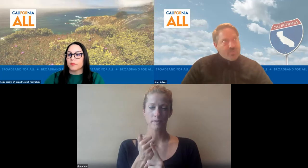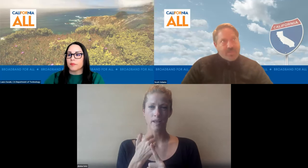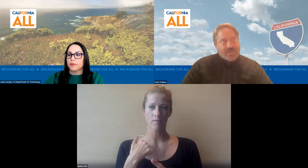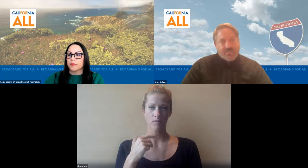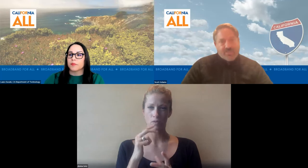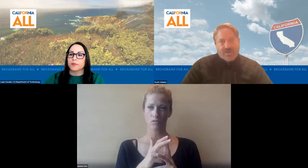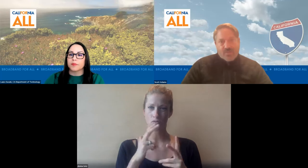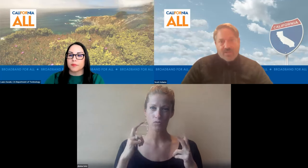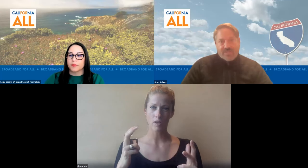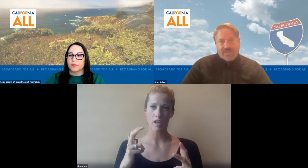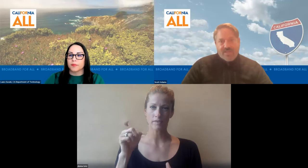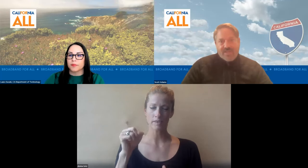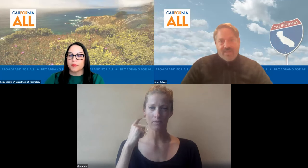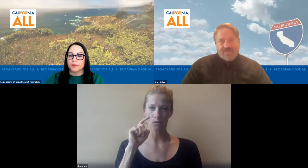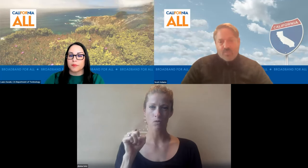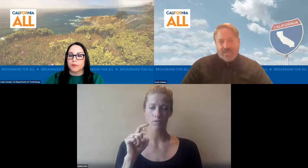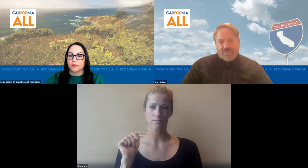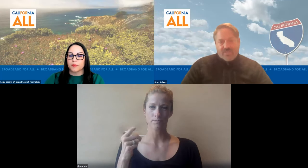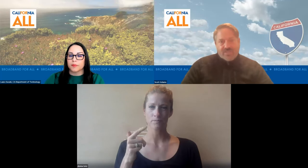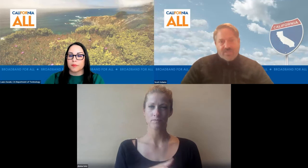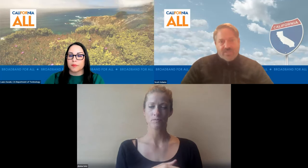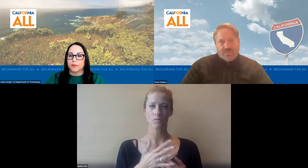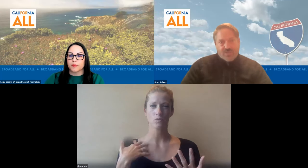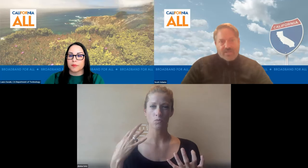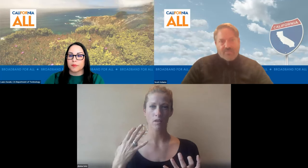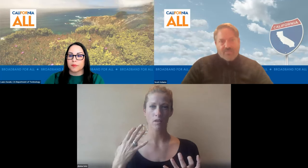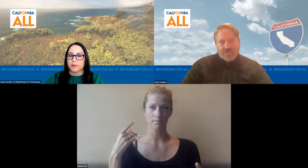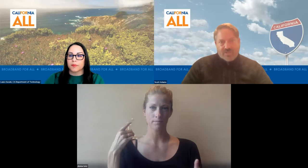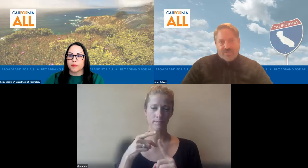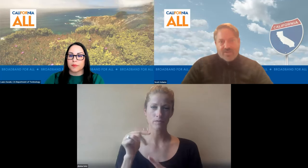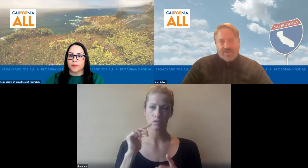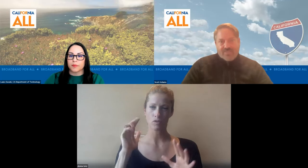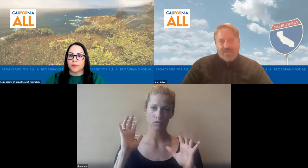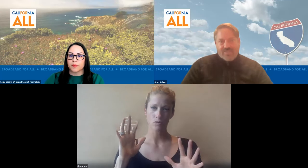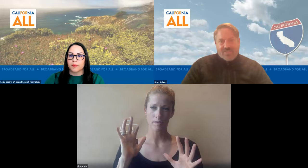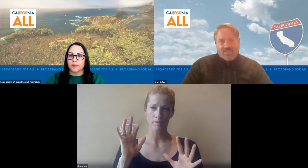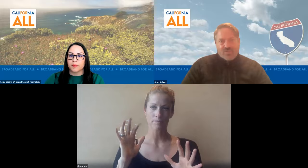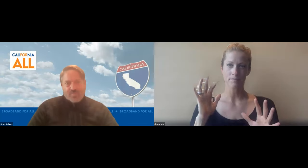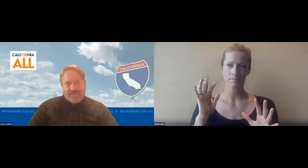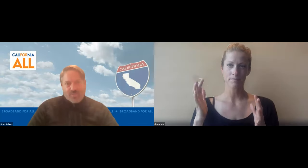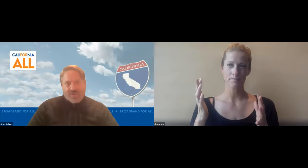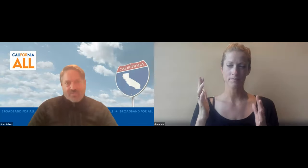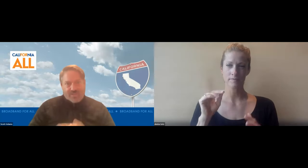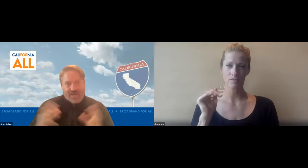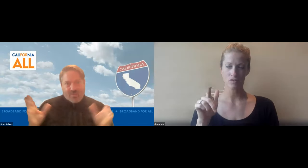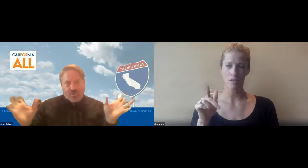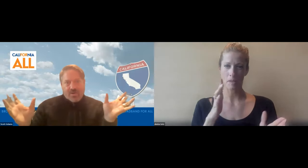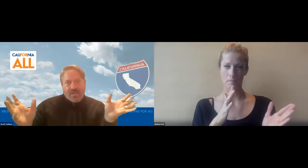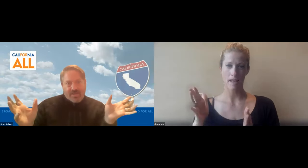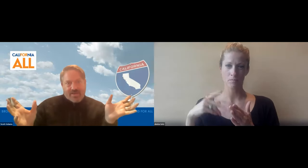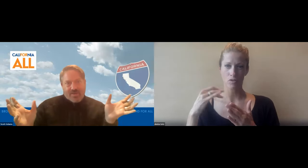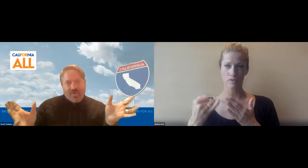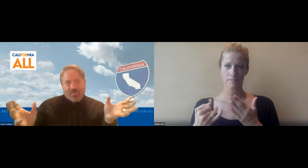great work being out there. And I wanted to point out that this is such a great convergence of the digital planning process and how